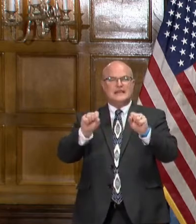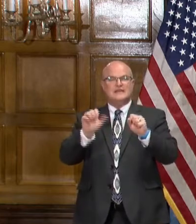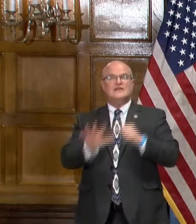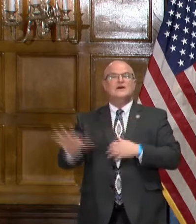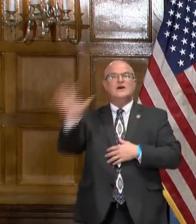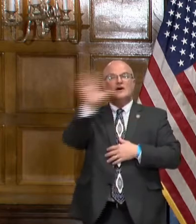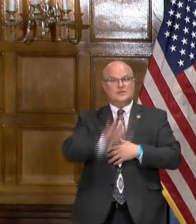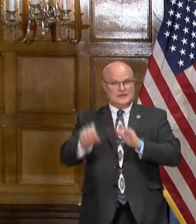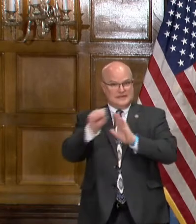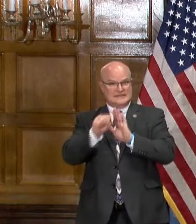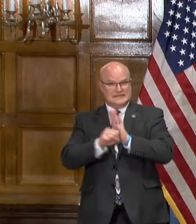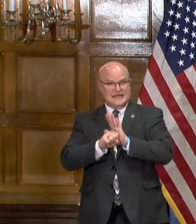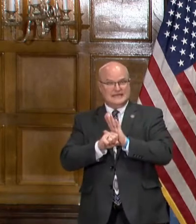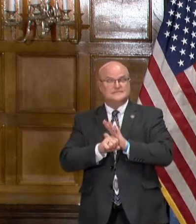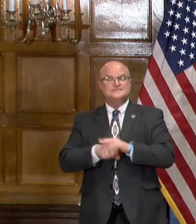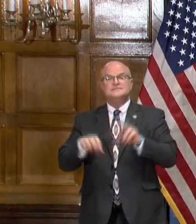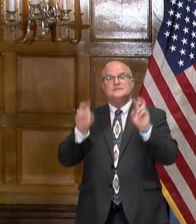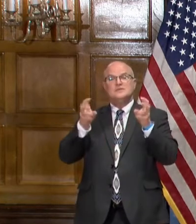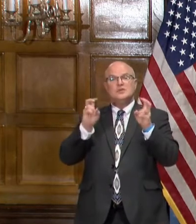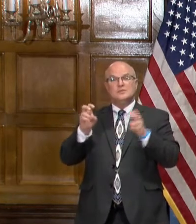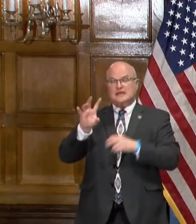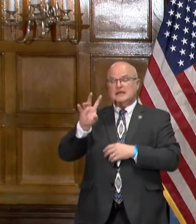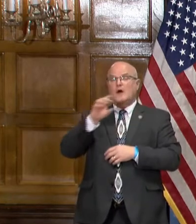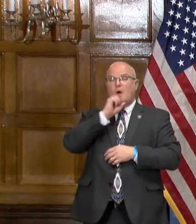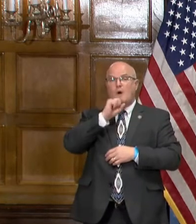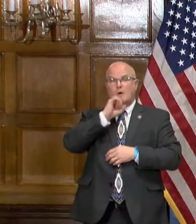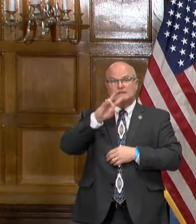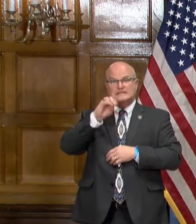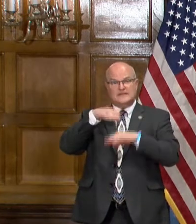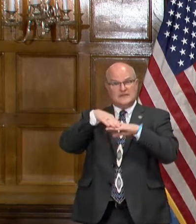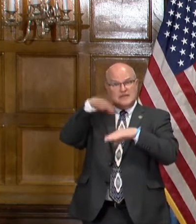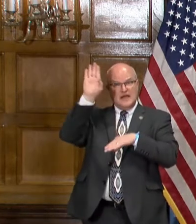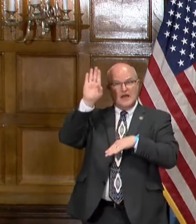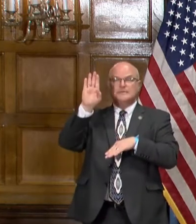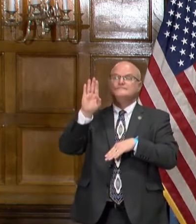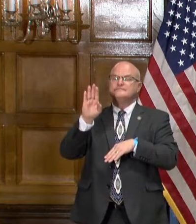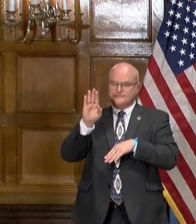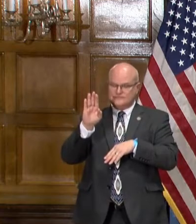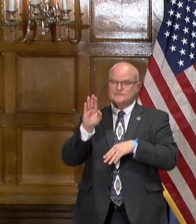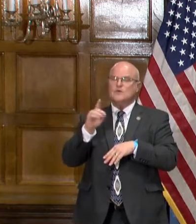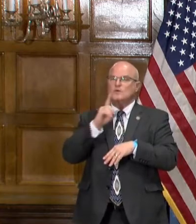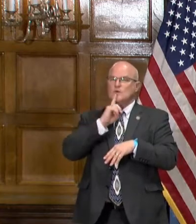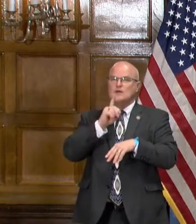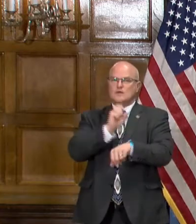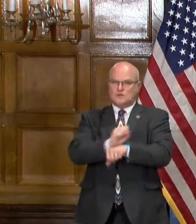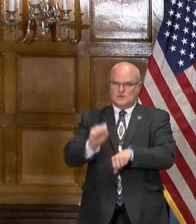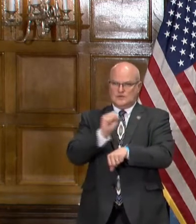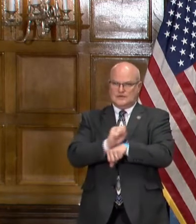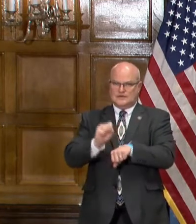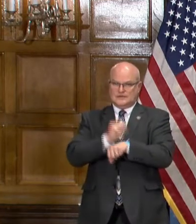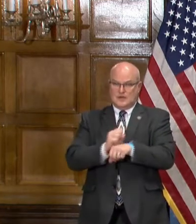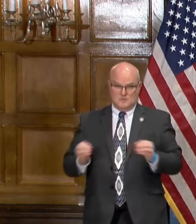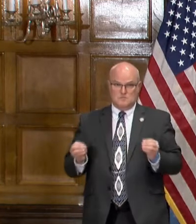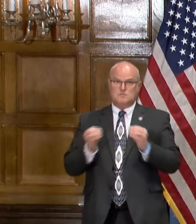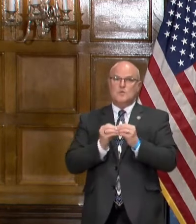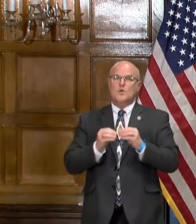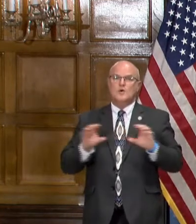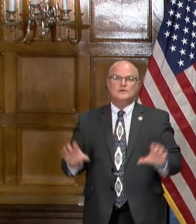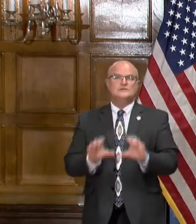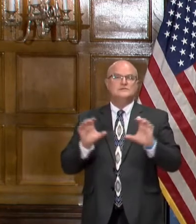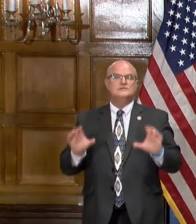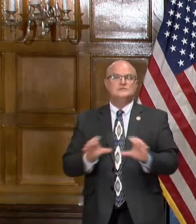the state. In terms of our 70-plus population, we have a ways to go. We have more to cover, and